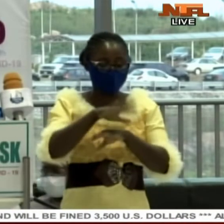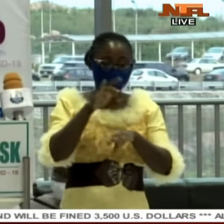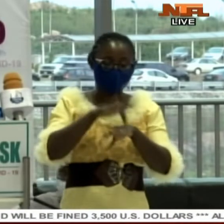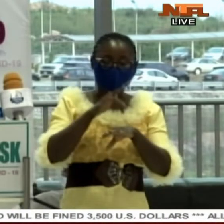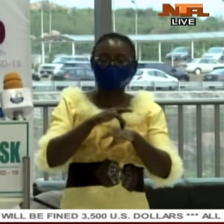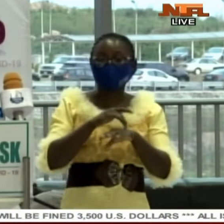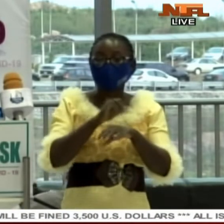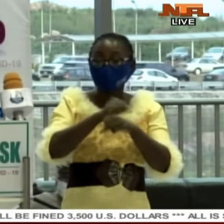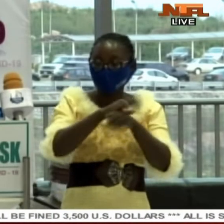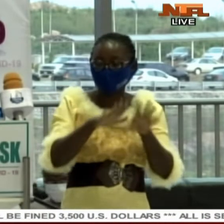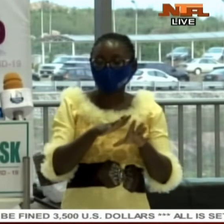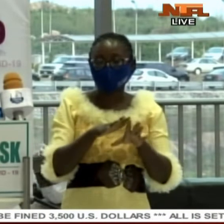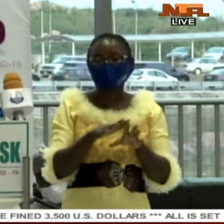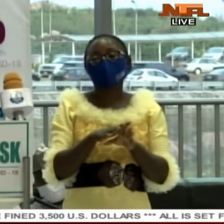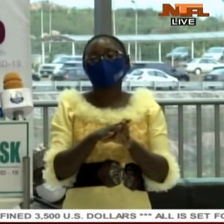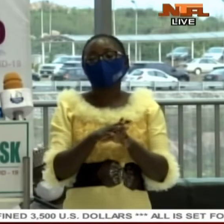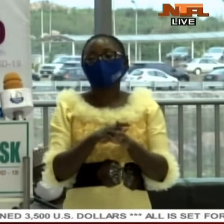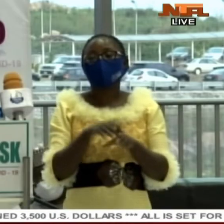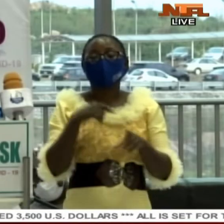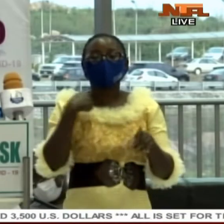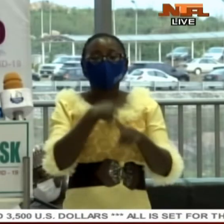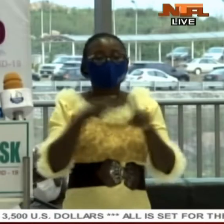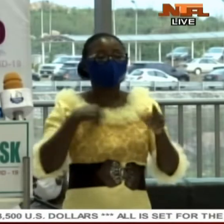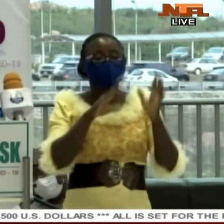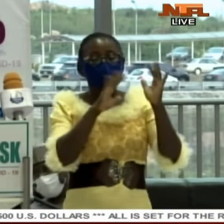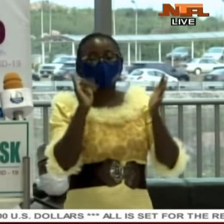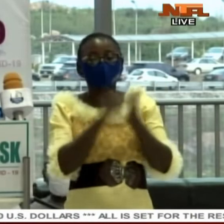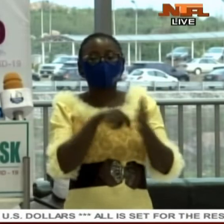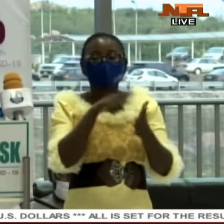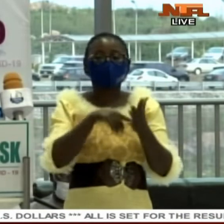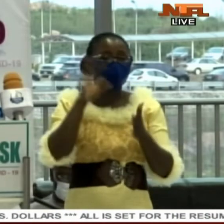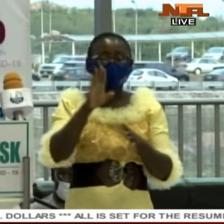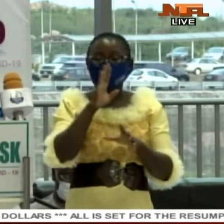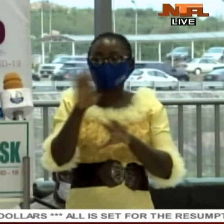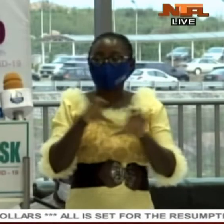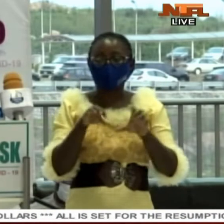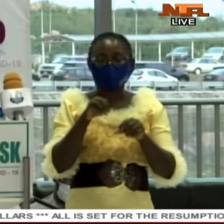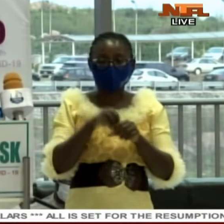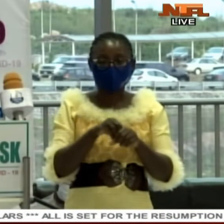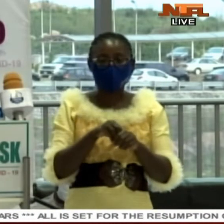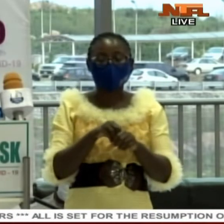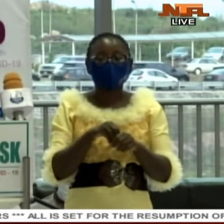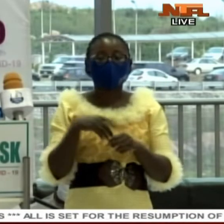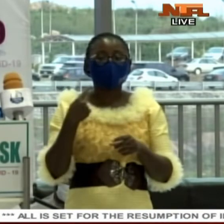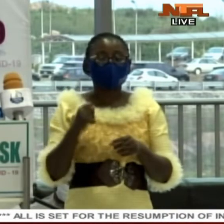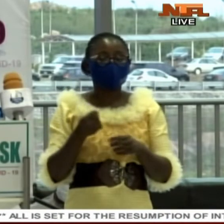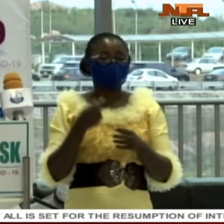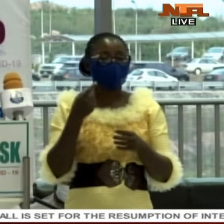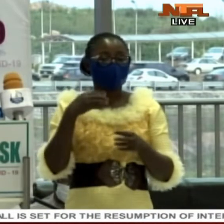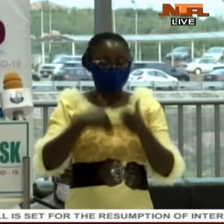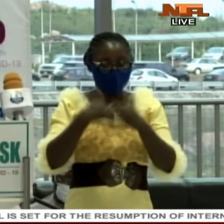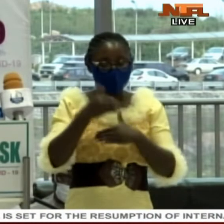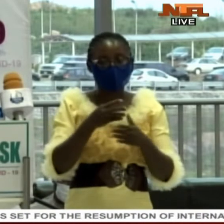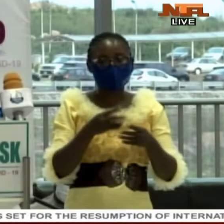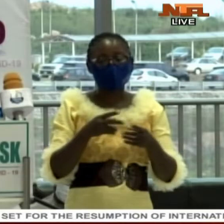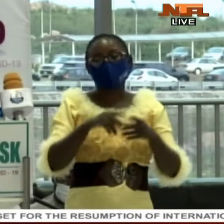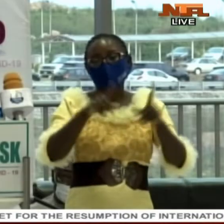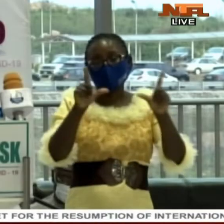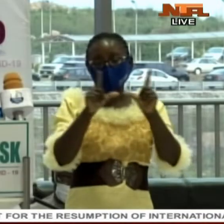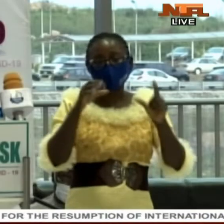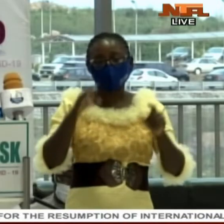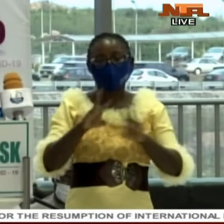And then open up. But we hope that this will be done within the current phase of the response. We are also